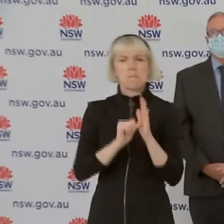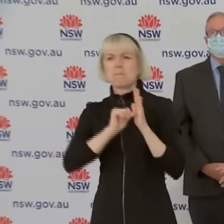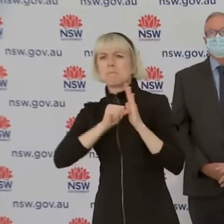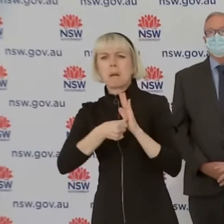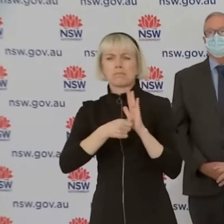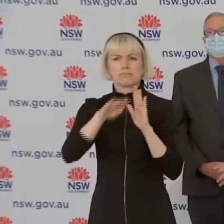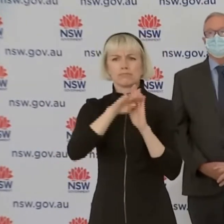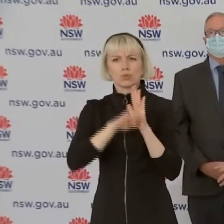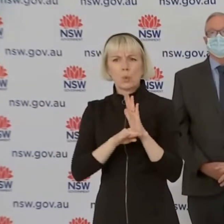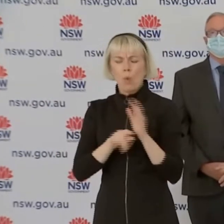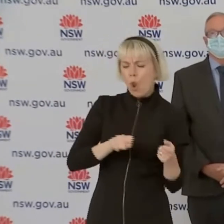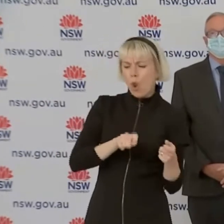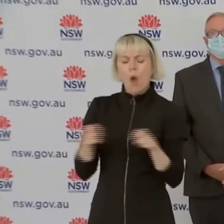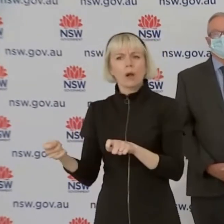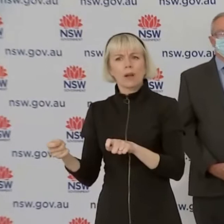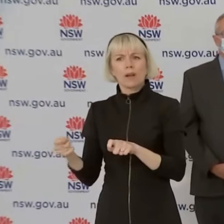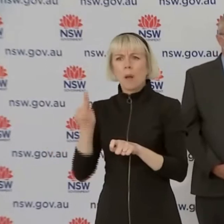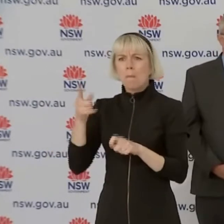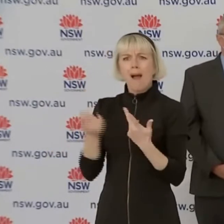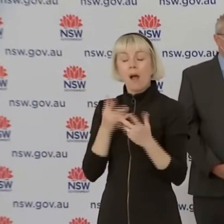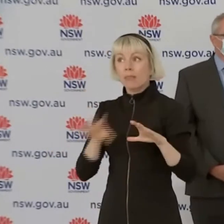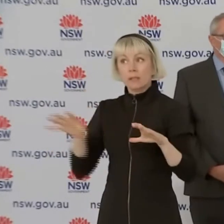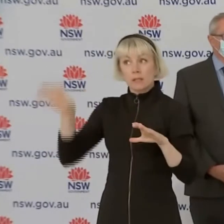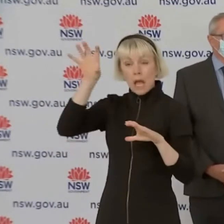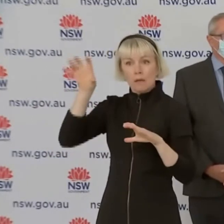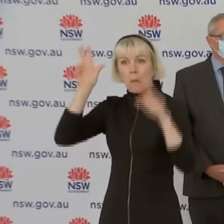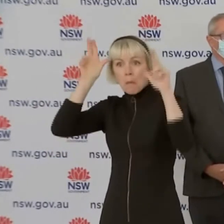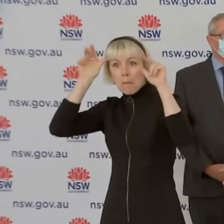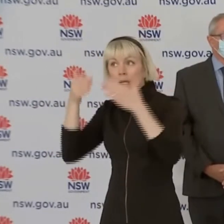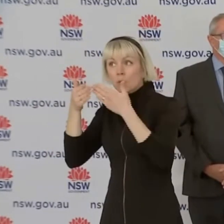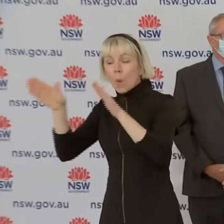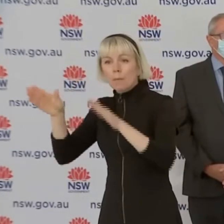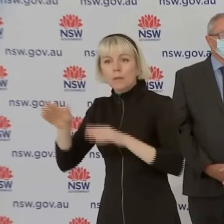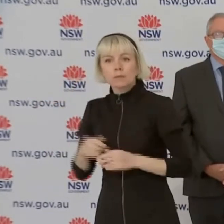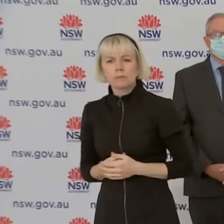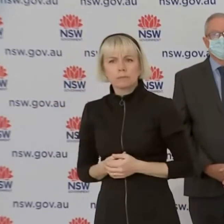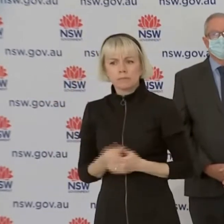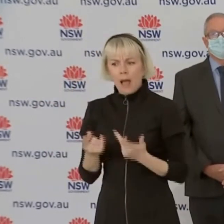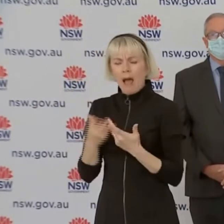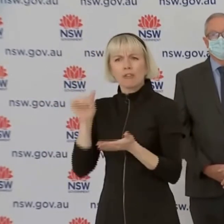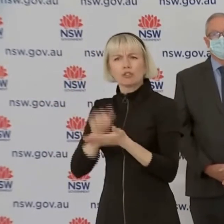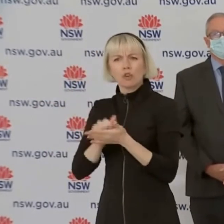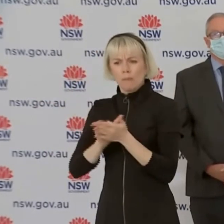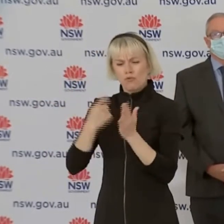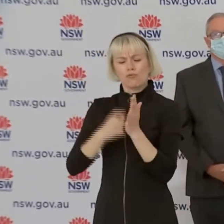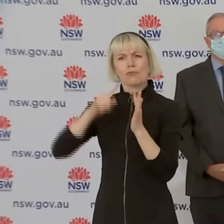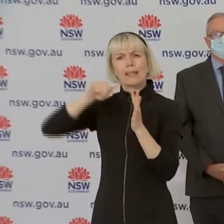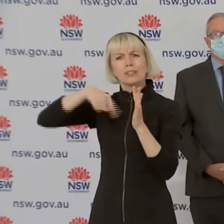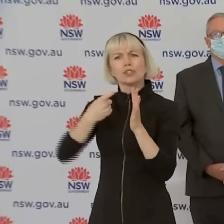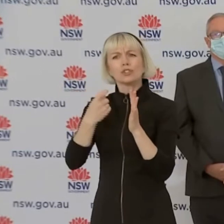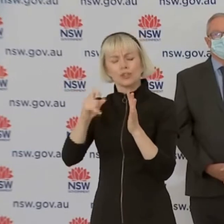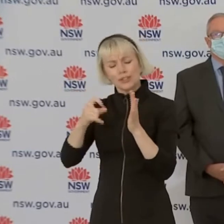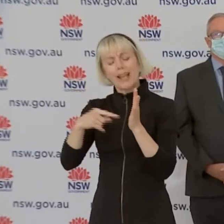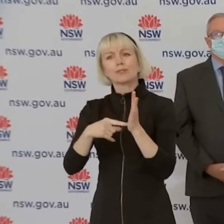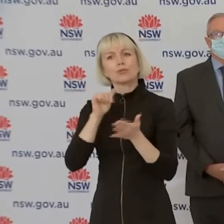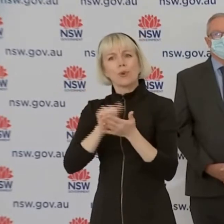have reject shop open. They don't have Bunnings open. Often they have curfews. Queensland doesn't have Bunnings open. Why? Is it your